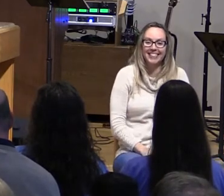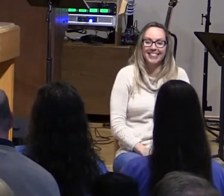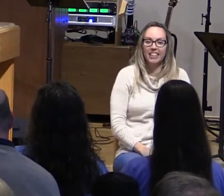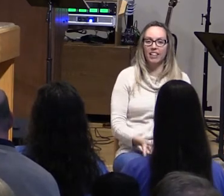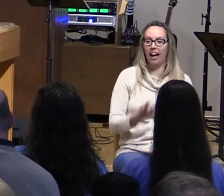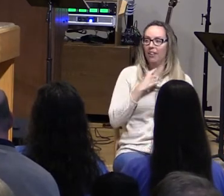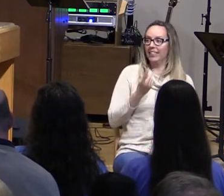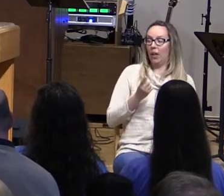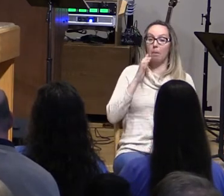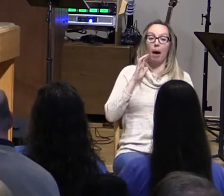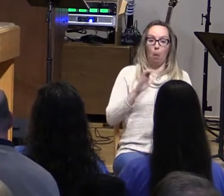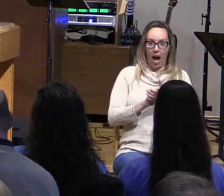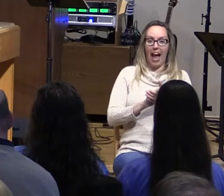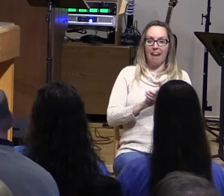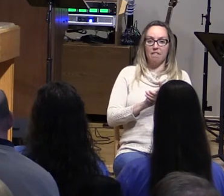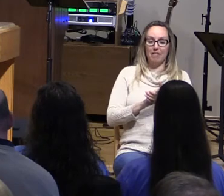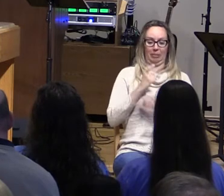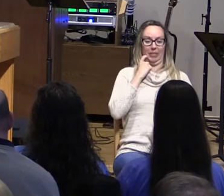my wife real quick.